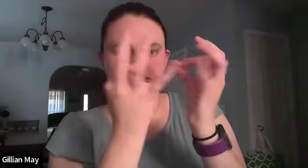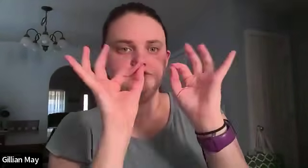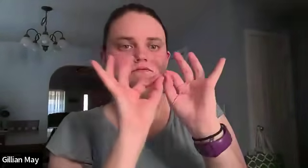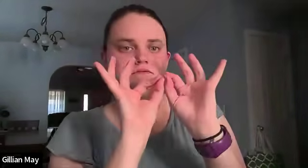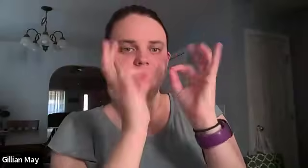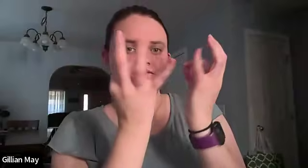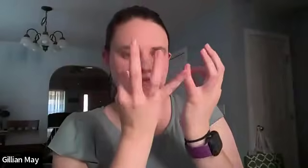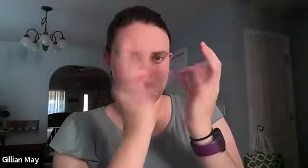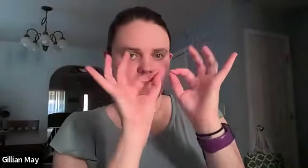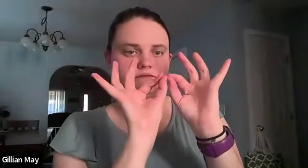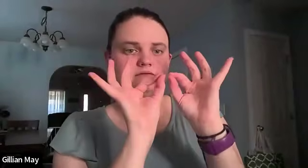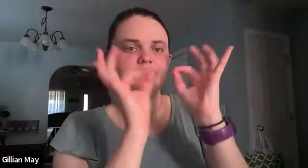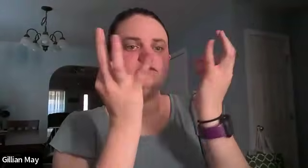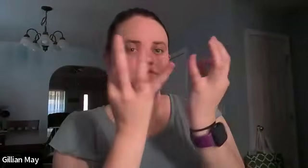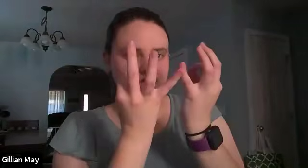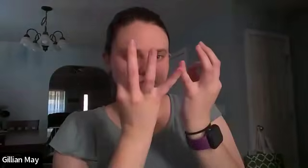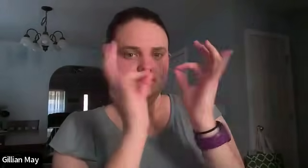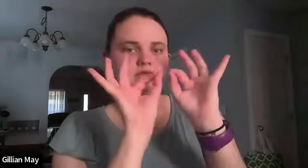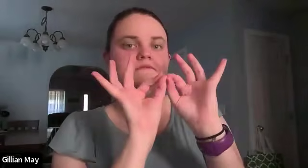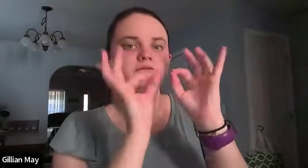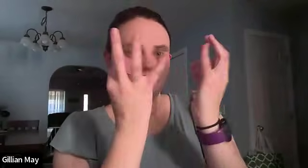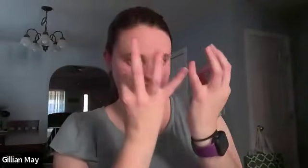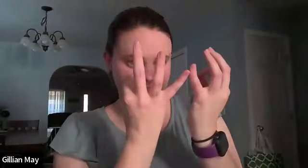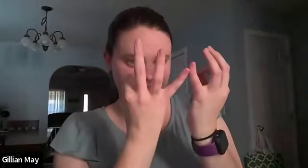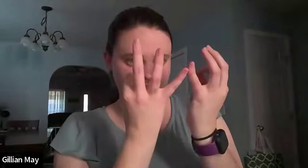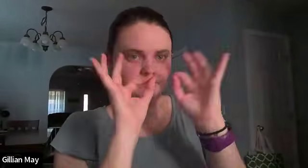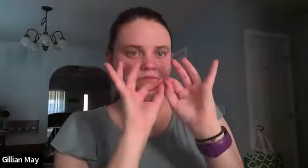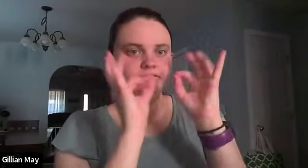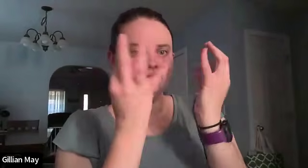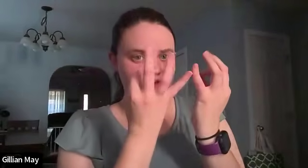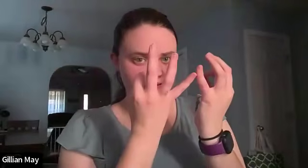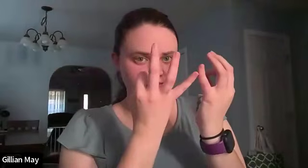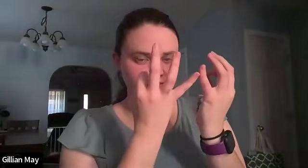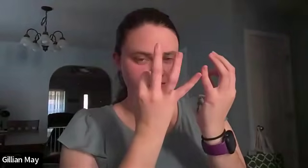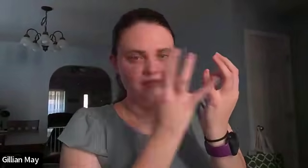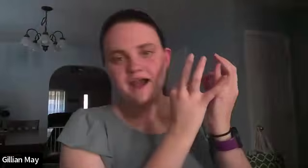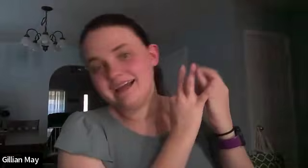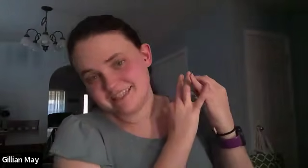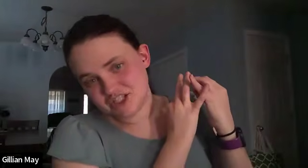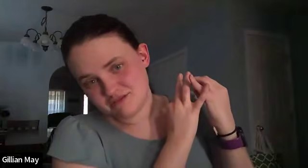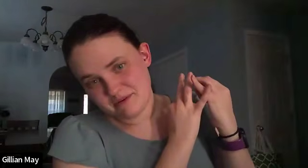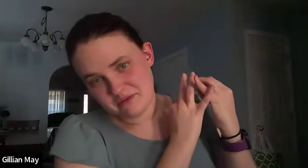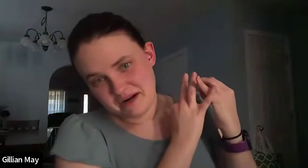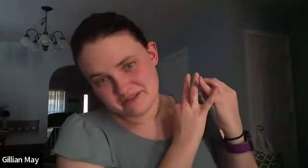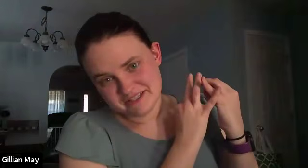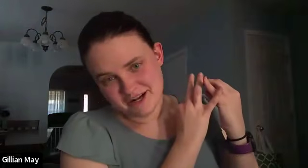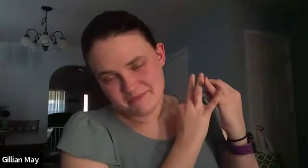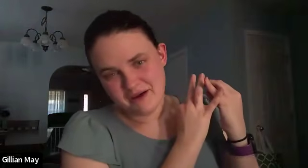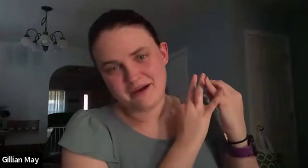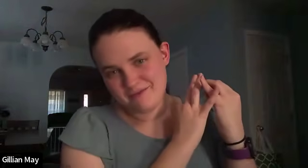touch. Family, family, family, family. I did just remember what I was going to talk about, but I'll